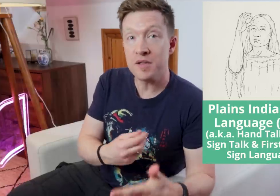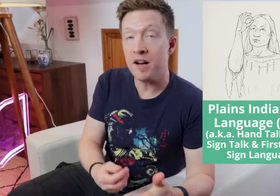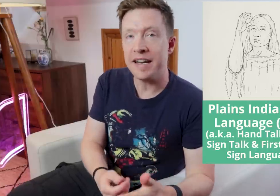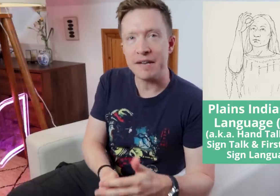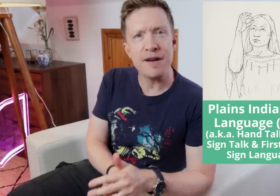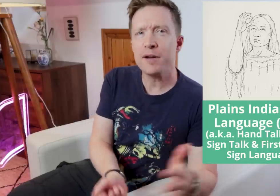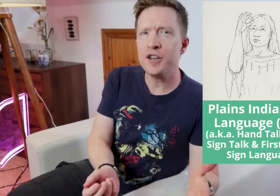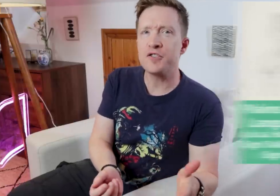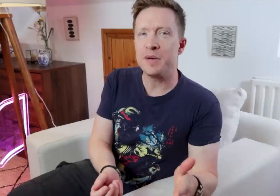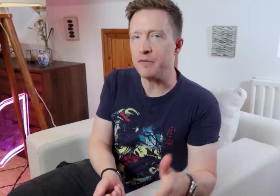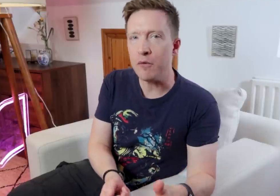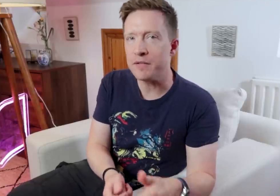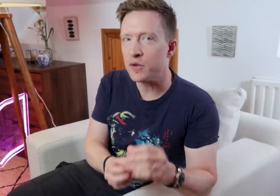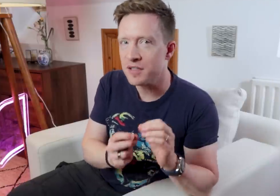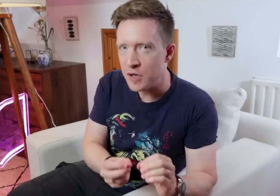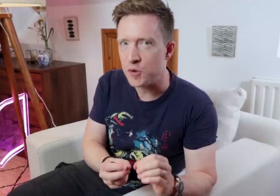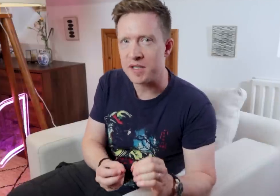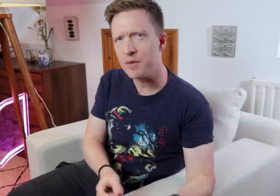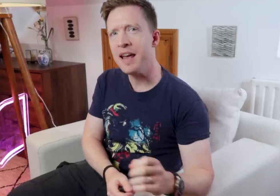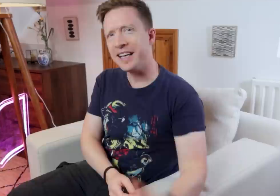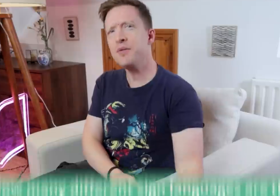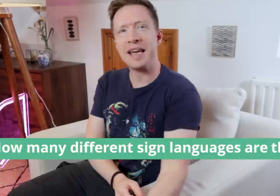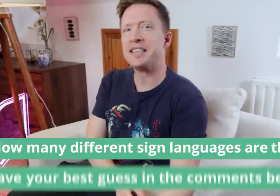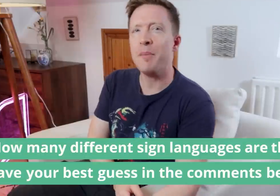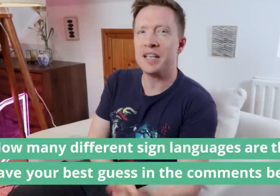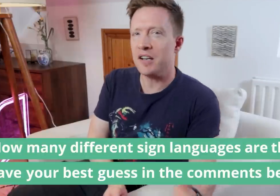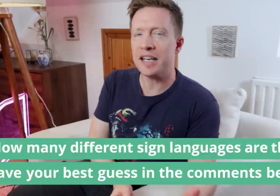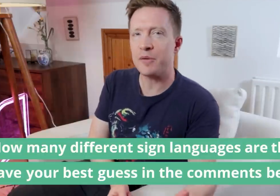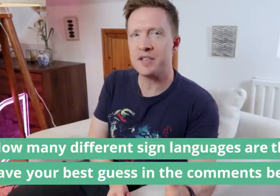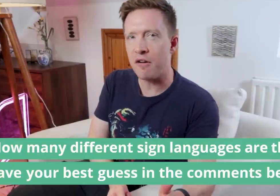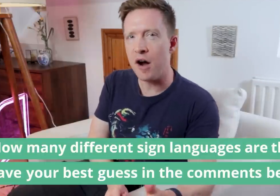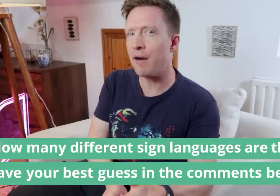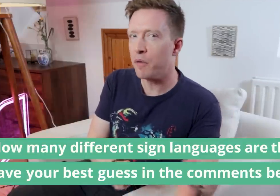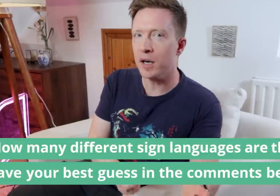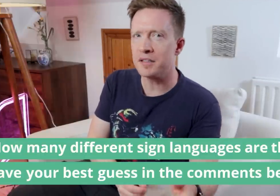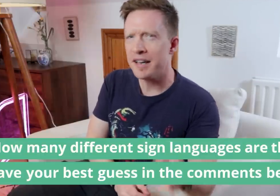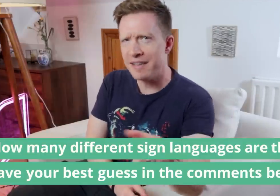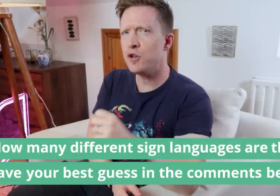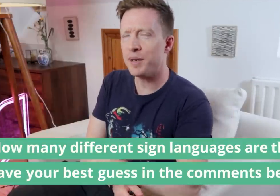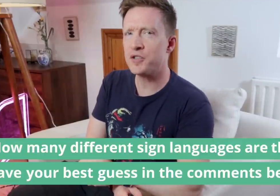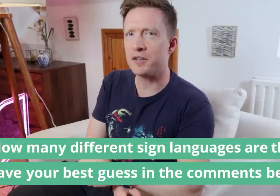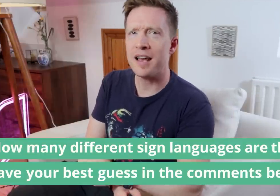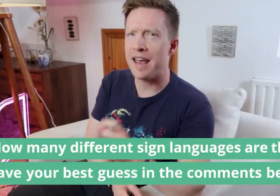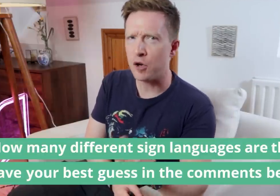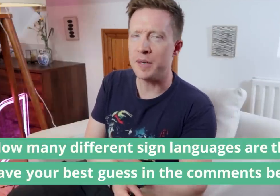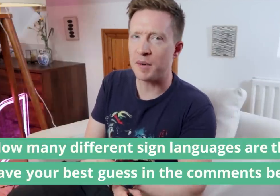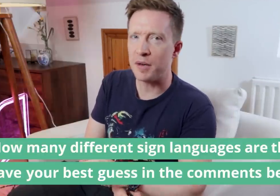signing, and variations have been evolving for centuries. So can you guess how many sign languages there are around the world? Give it your best shot in the comments below.